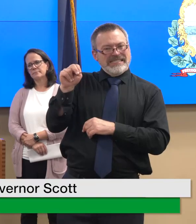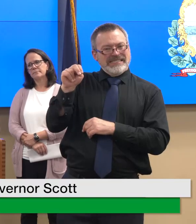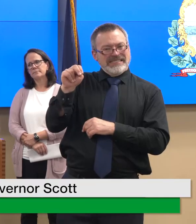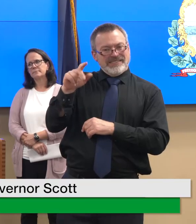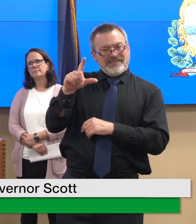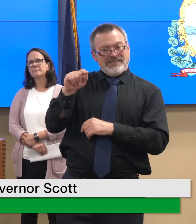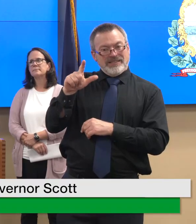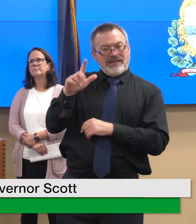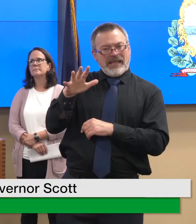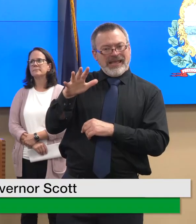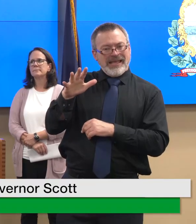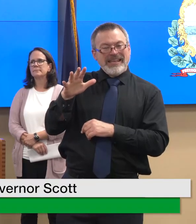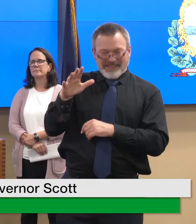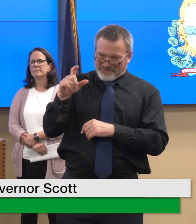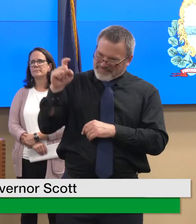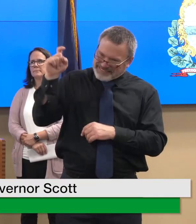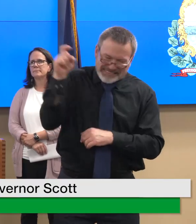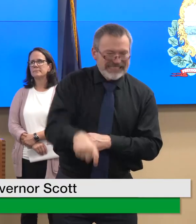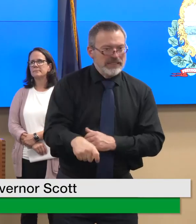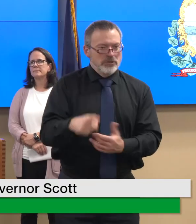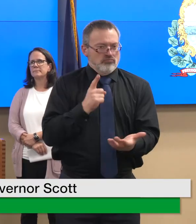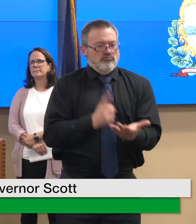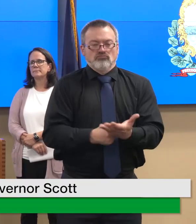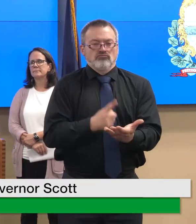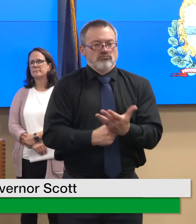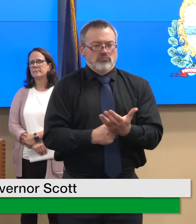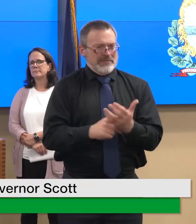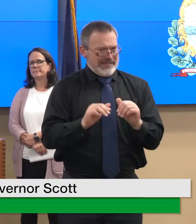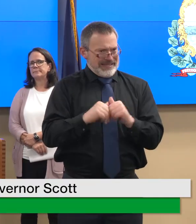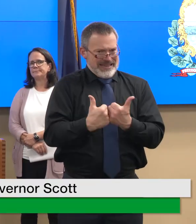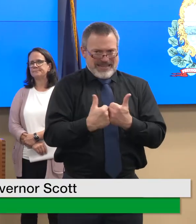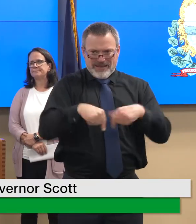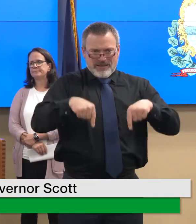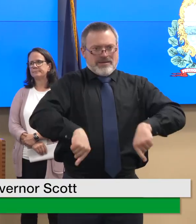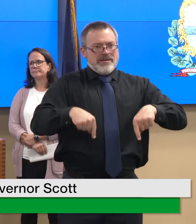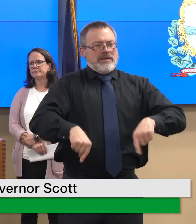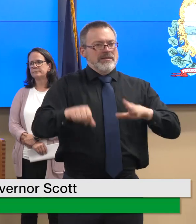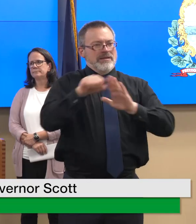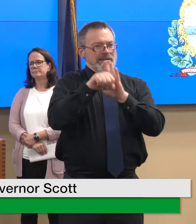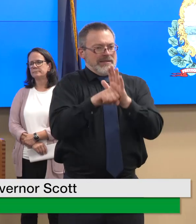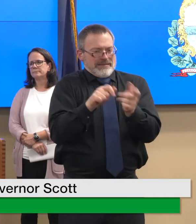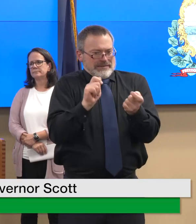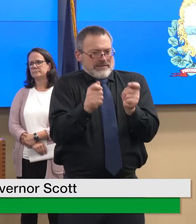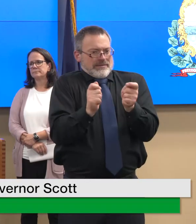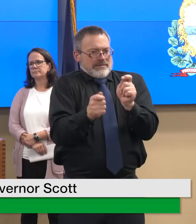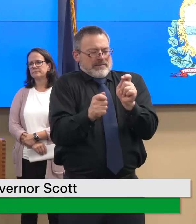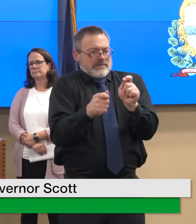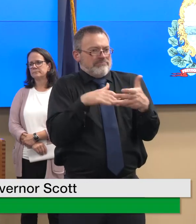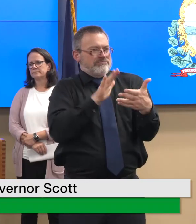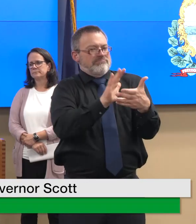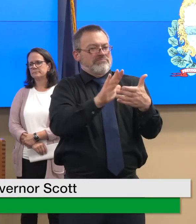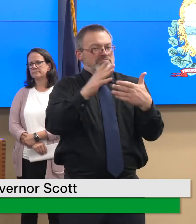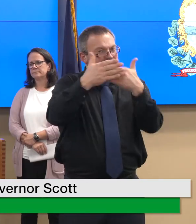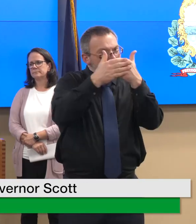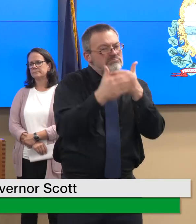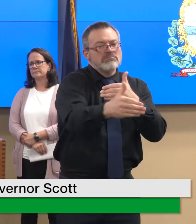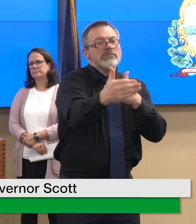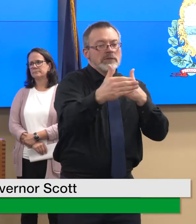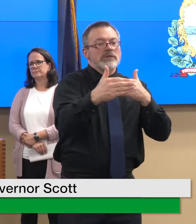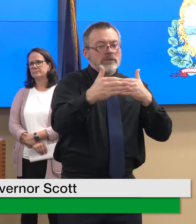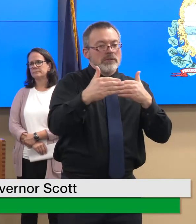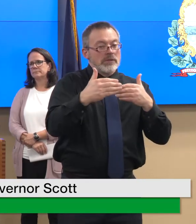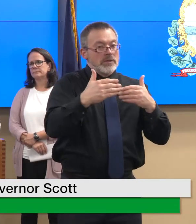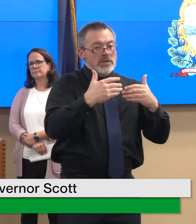run to supporting our communities. Right now, we are reliant on FEMA. We, of course, only have a limited amount of